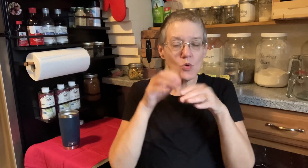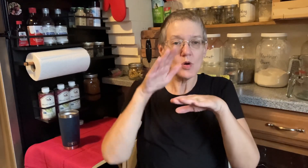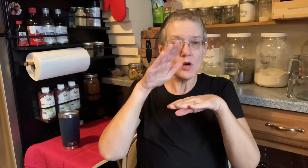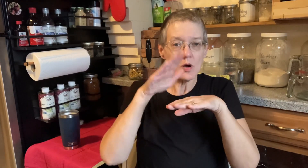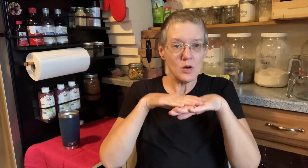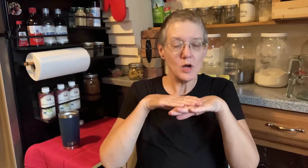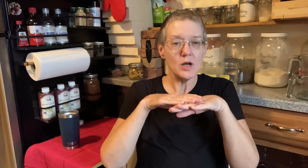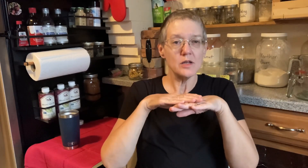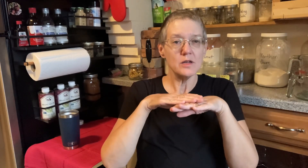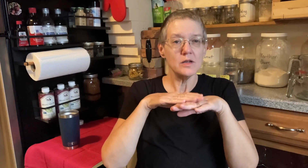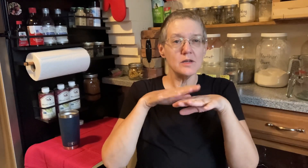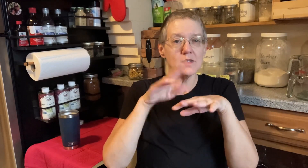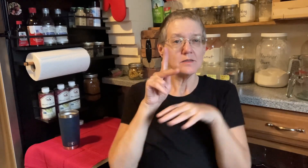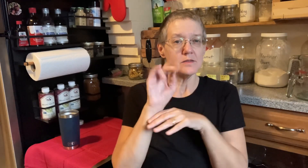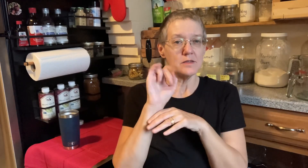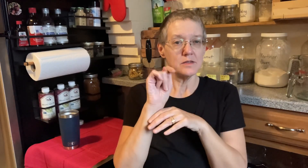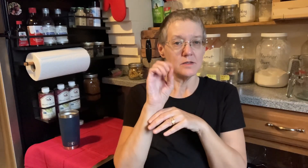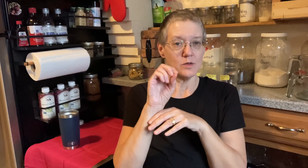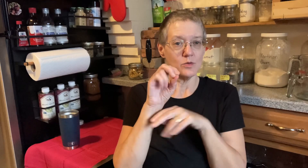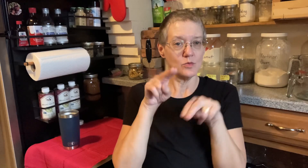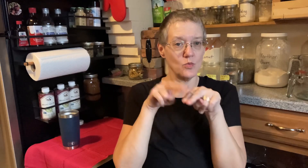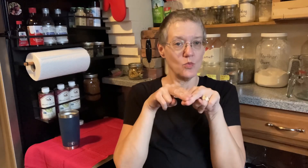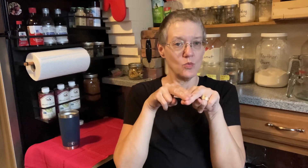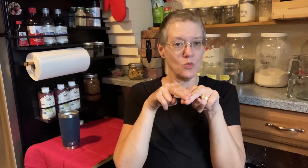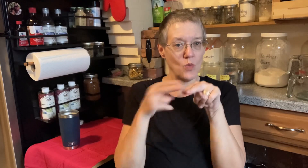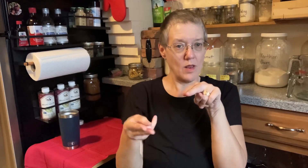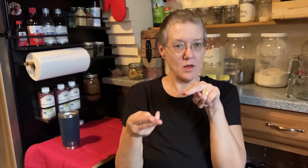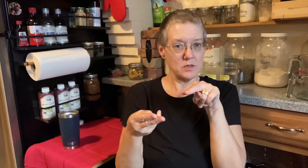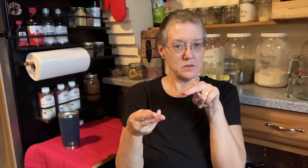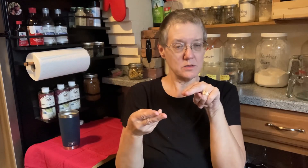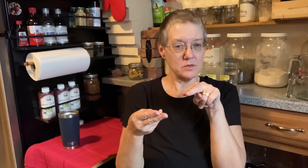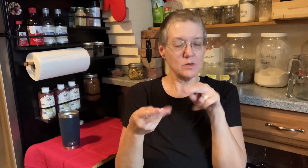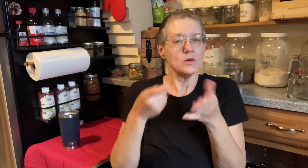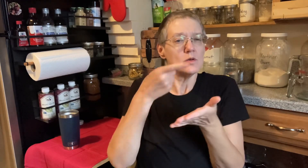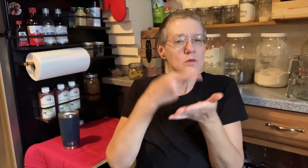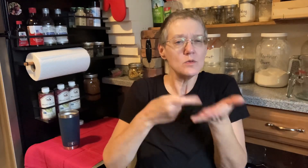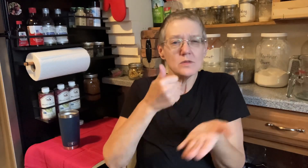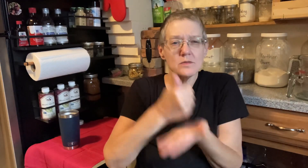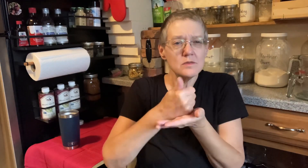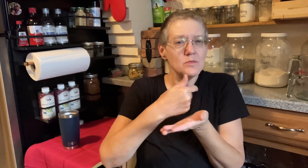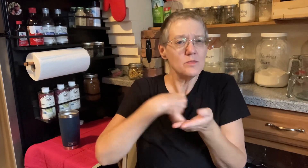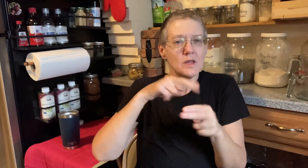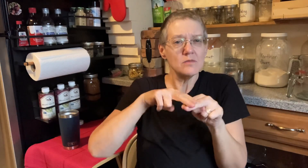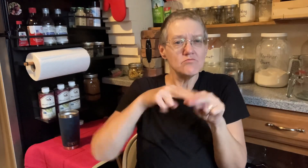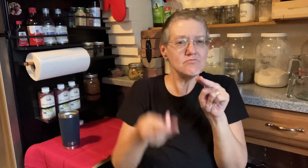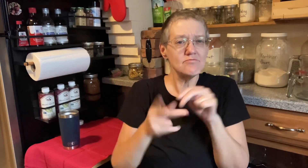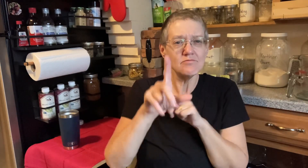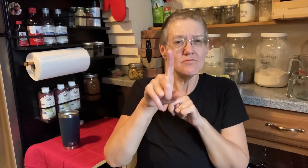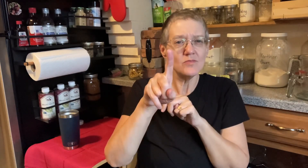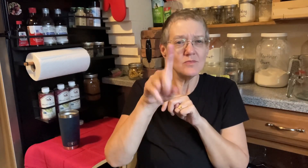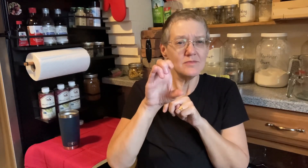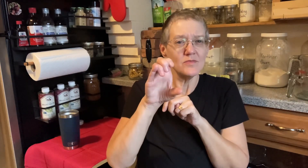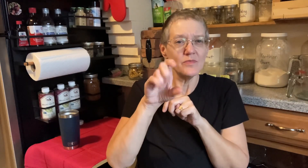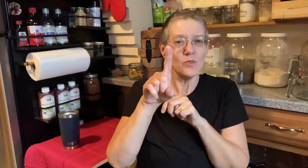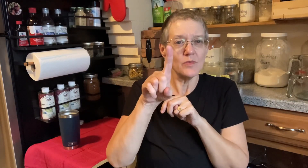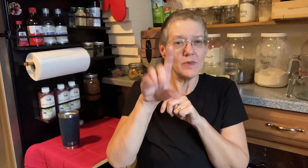we're going to be focusing on keto weight loss. What helped me lose